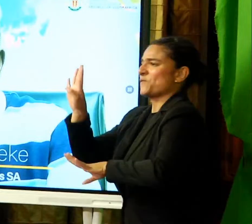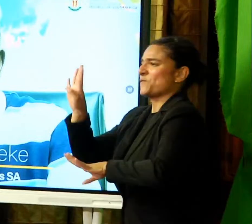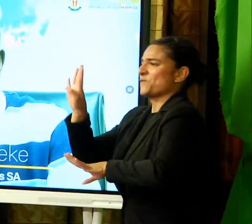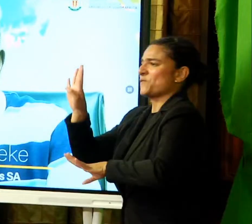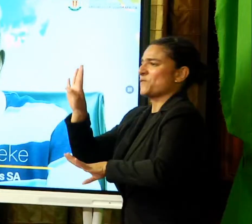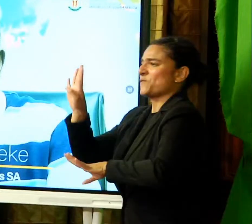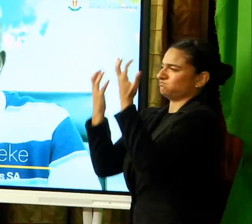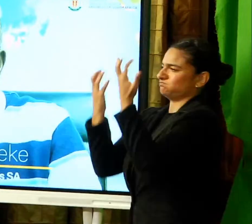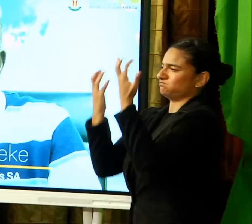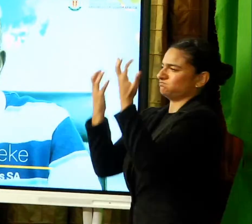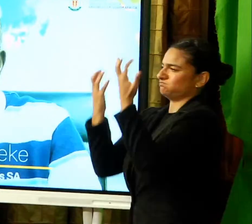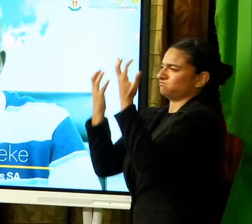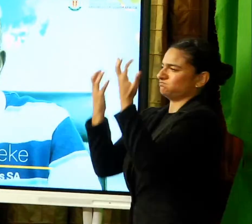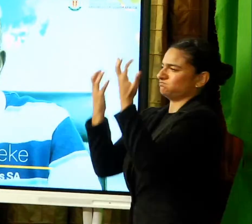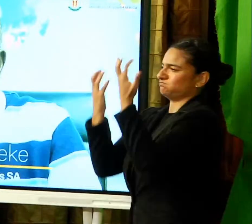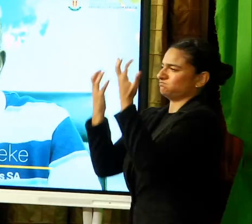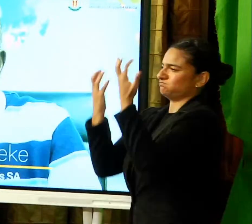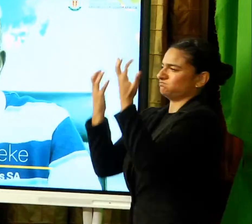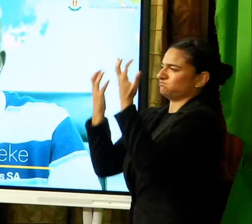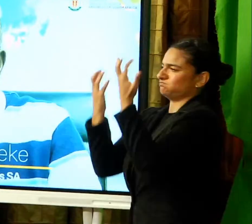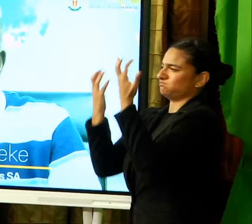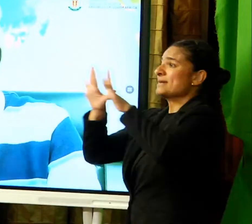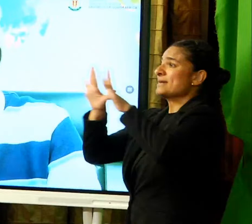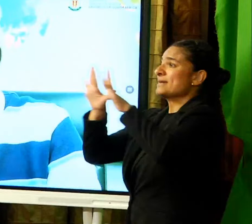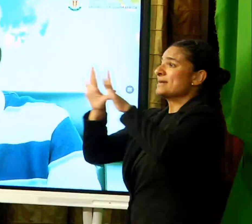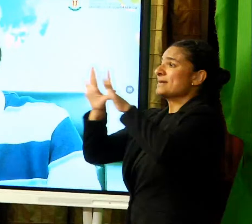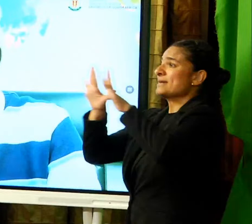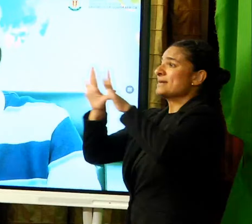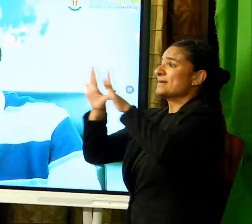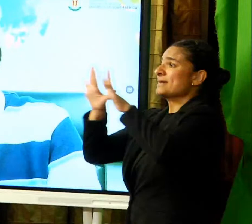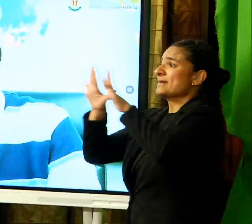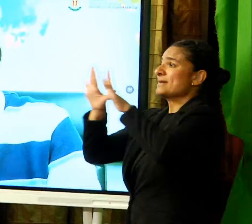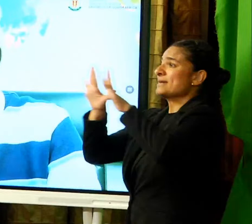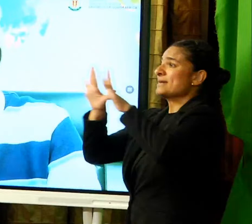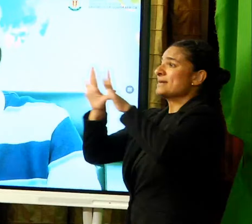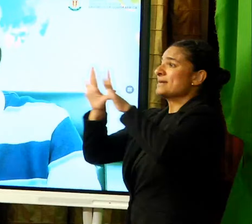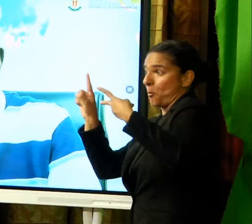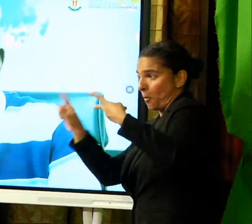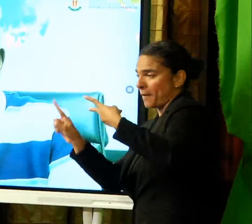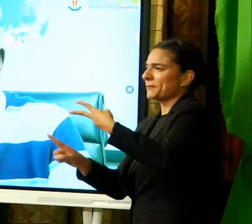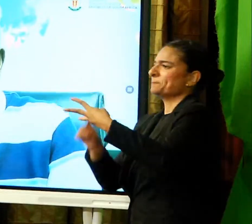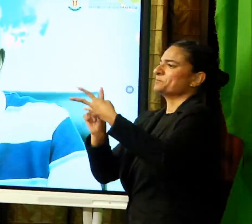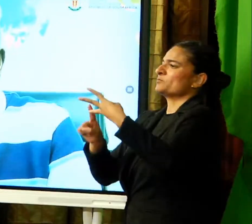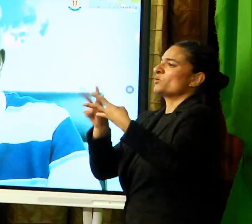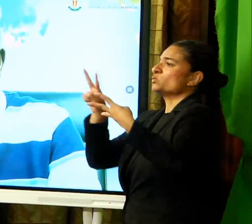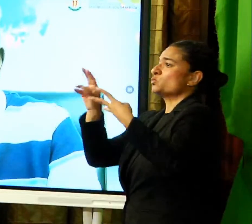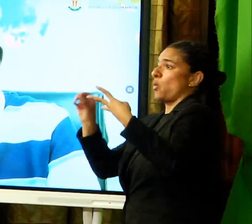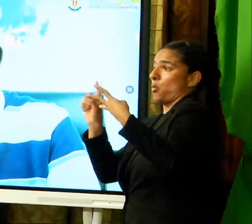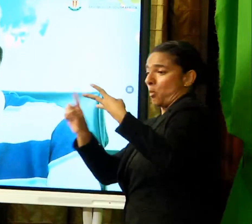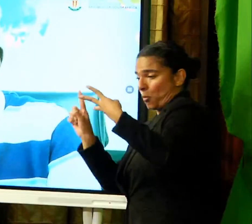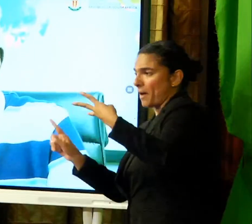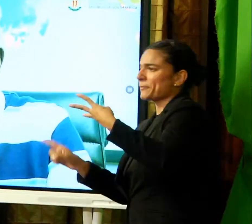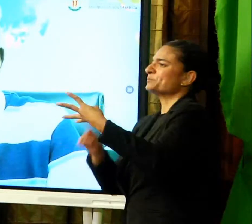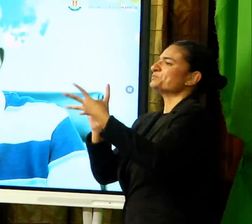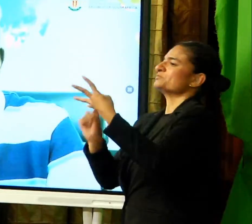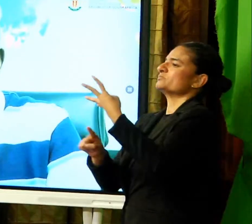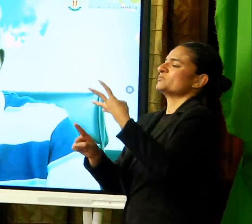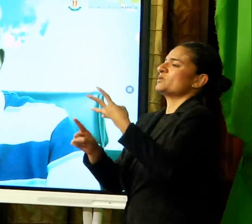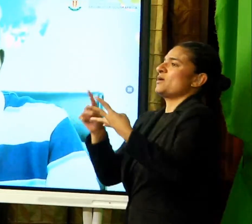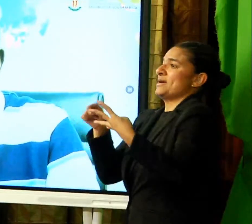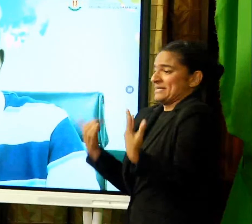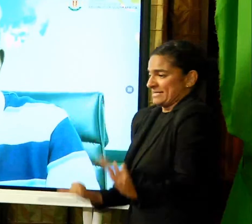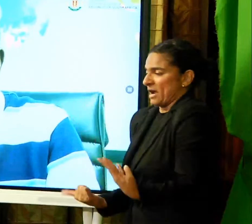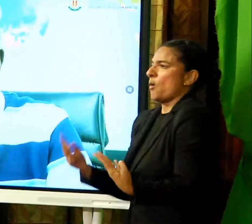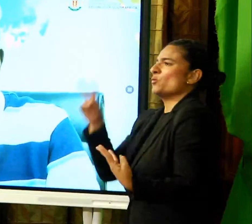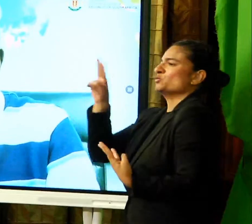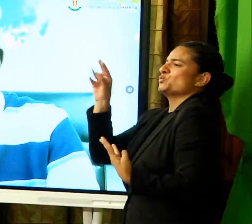in 1996, then in 2001, followed by the 2011 one. And indeed, this census